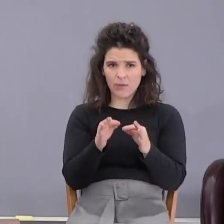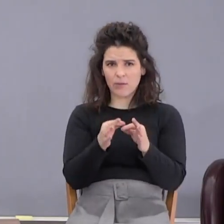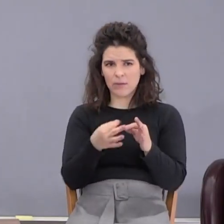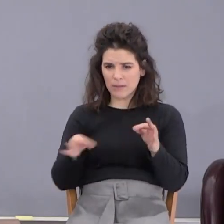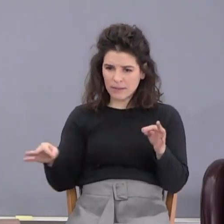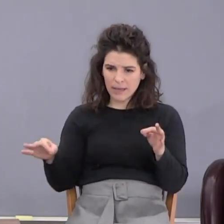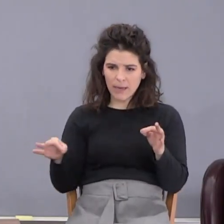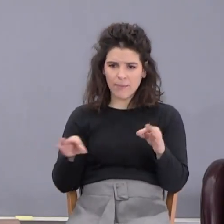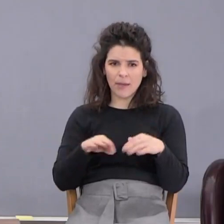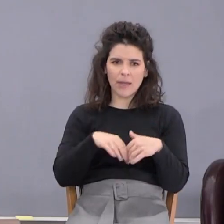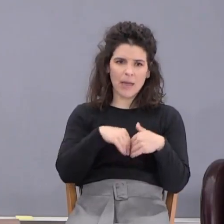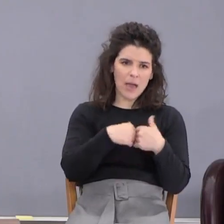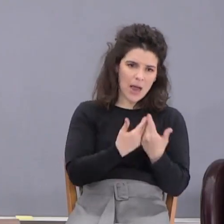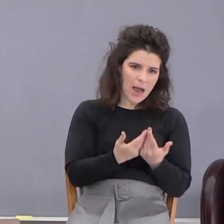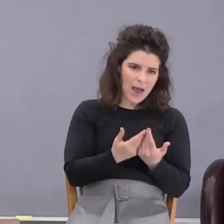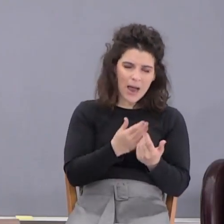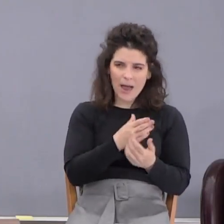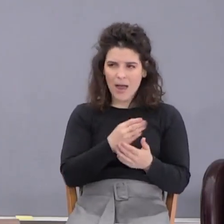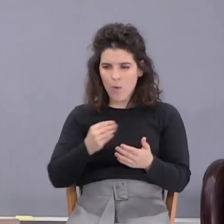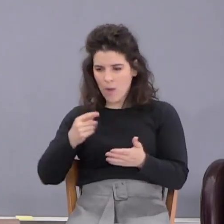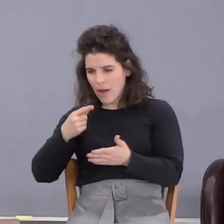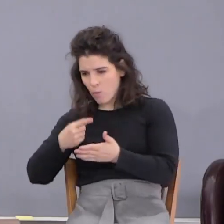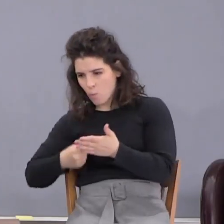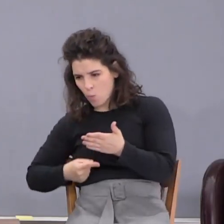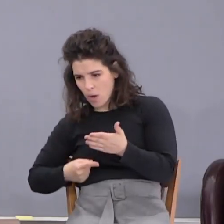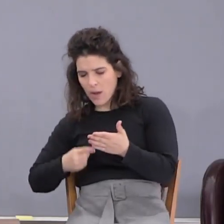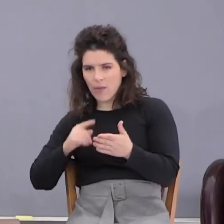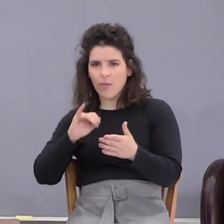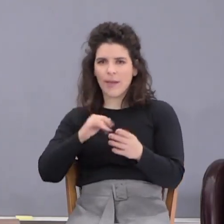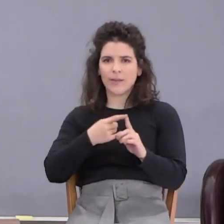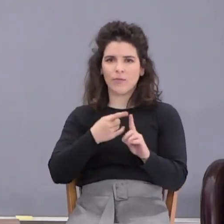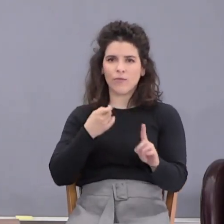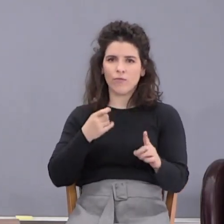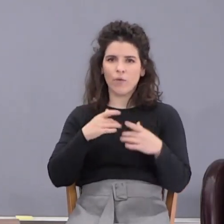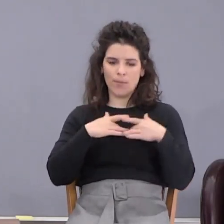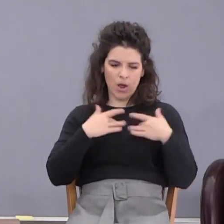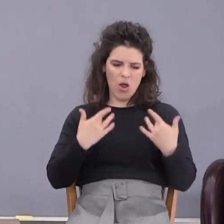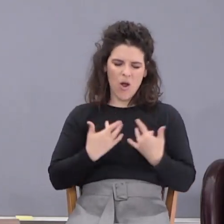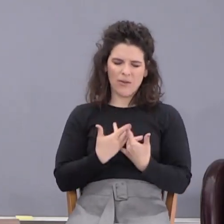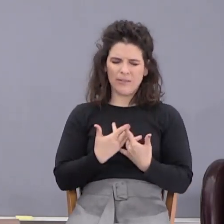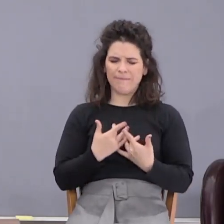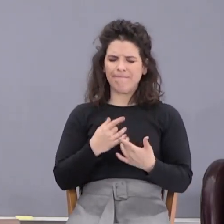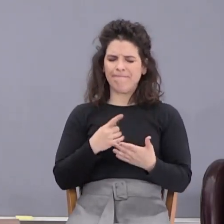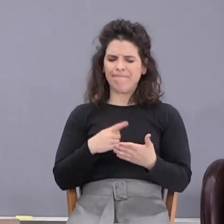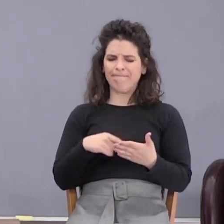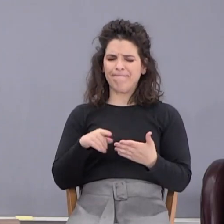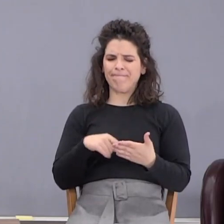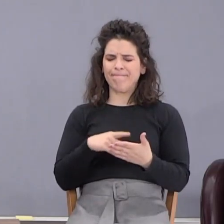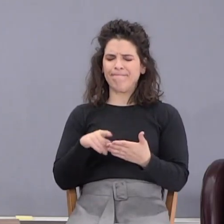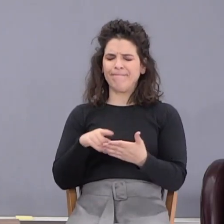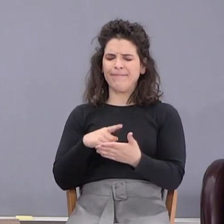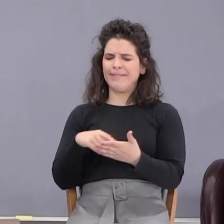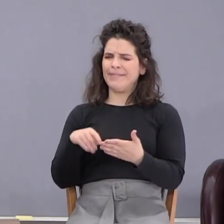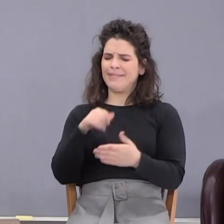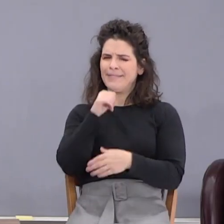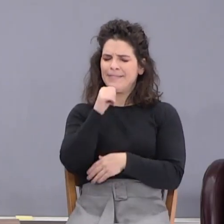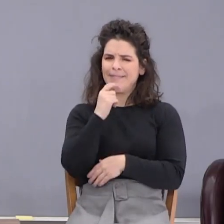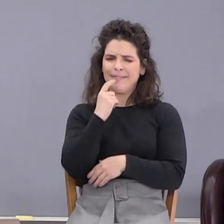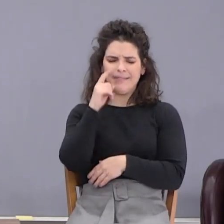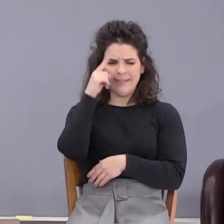statement how and what comes from a heart of skepticism. In other words, this